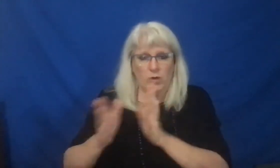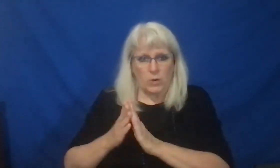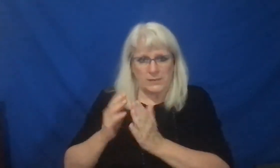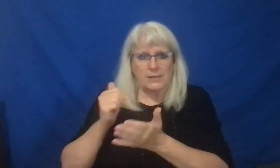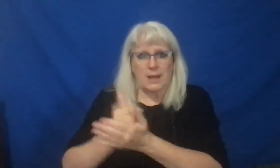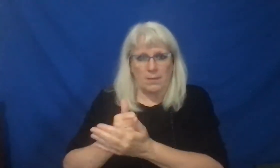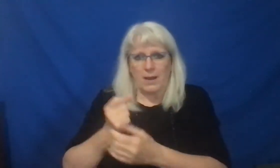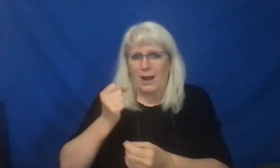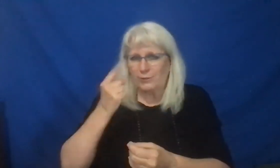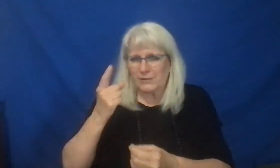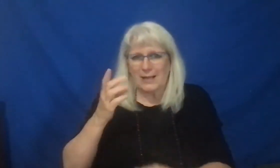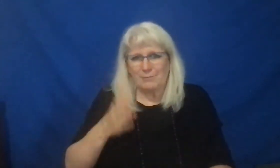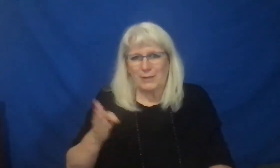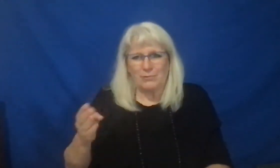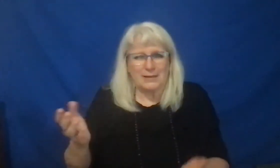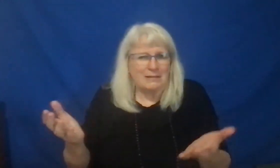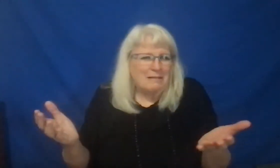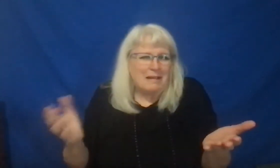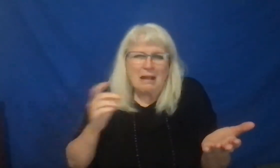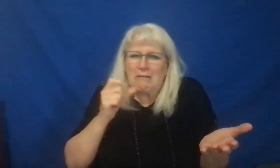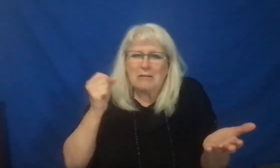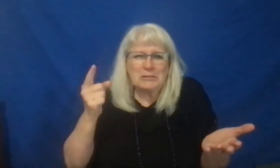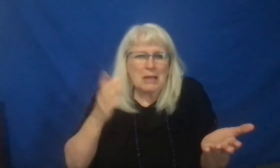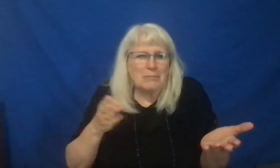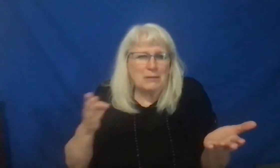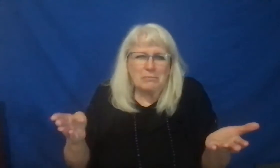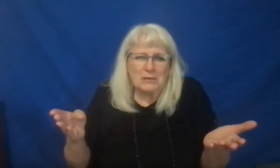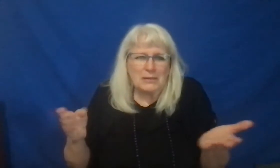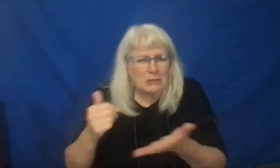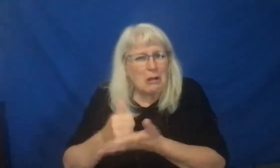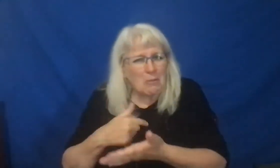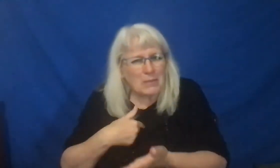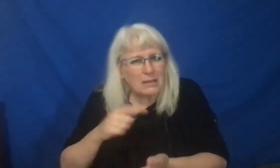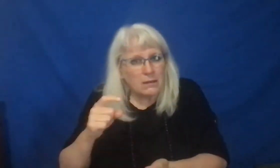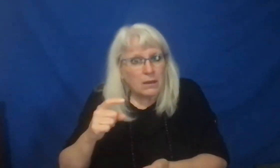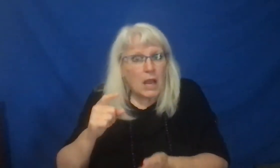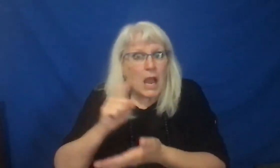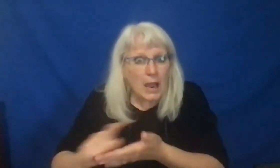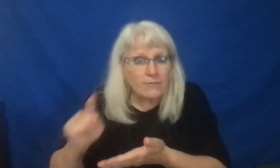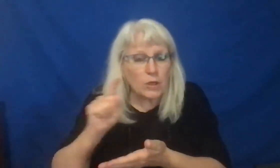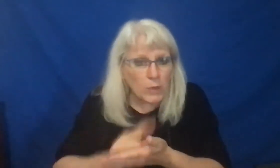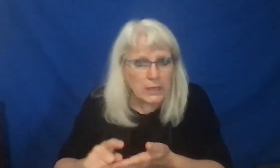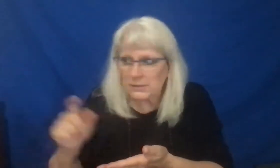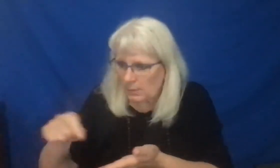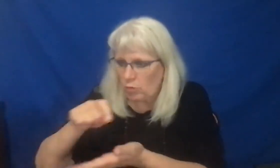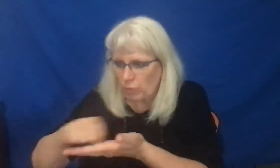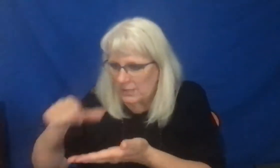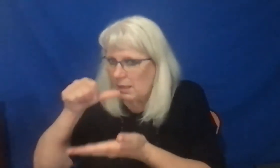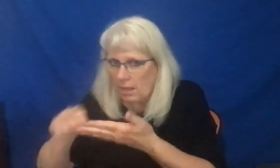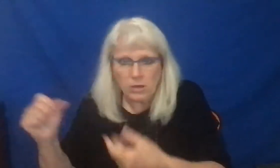our big book. And that blew my mind, because that's actually someone who wrote a letter. Who are all the